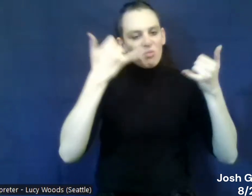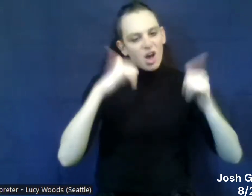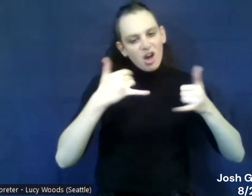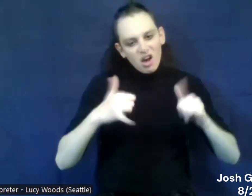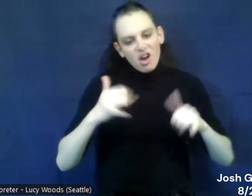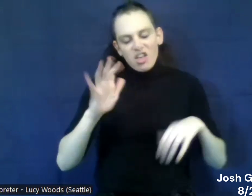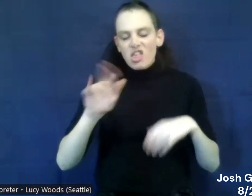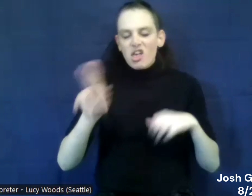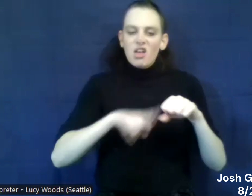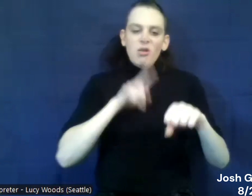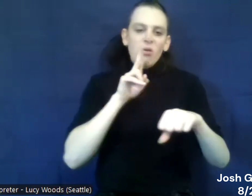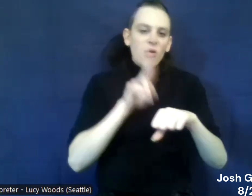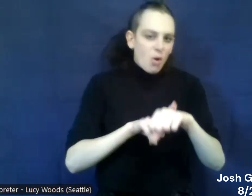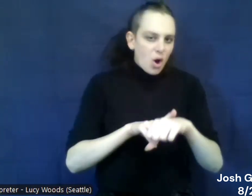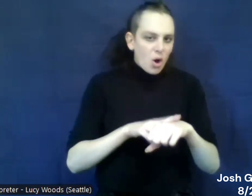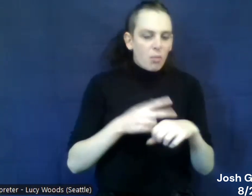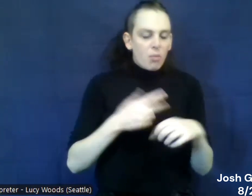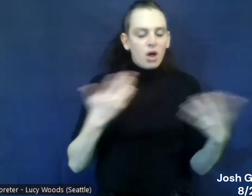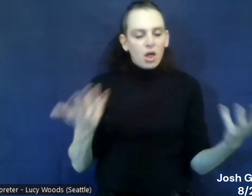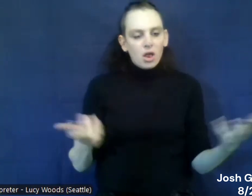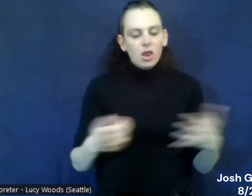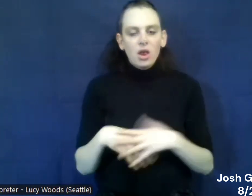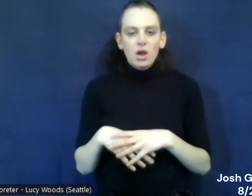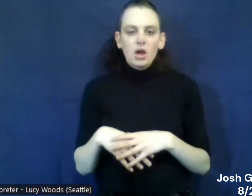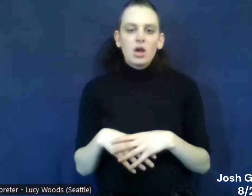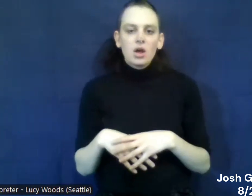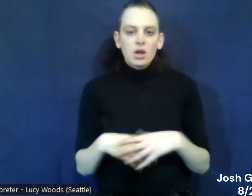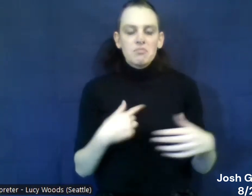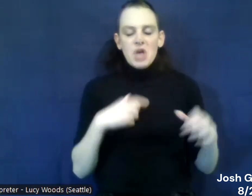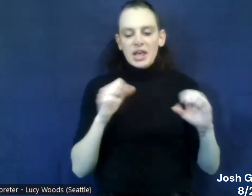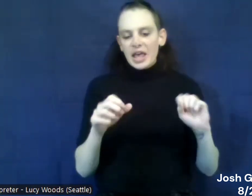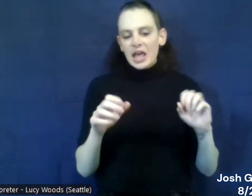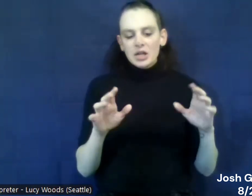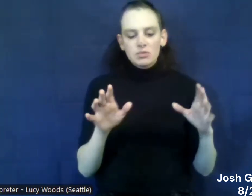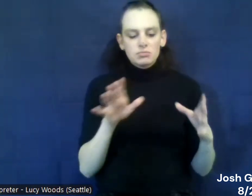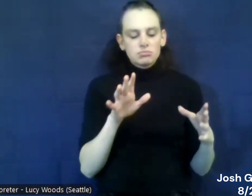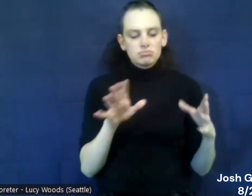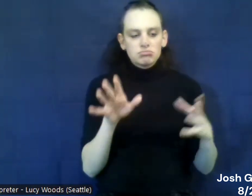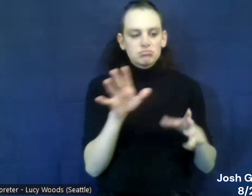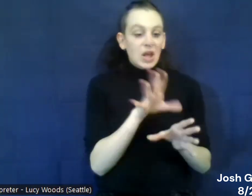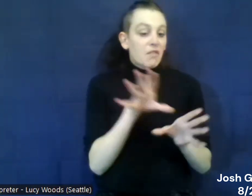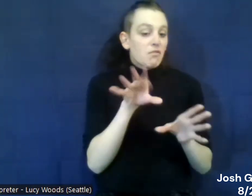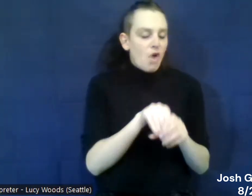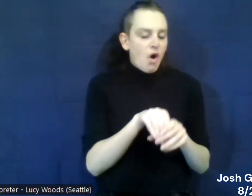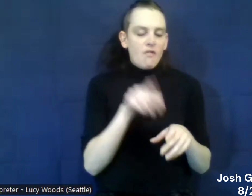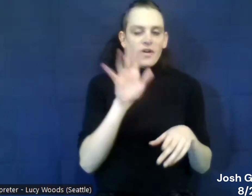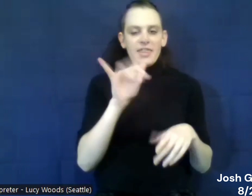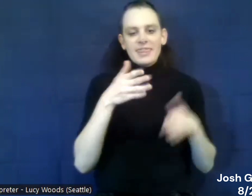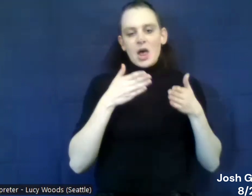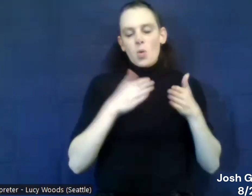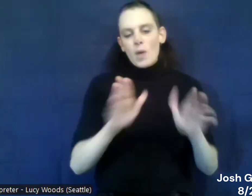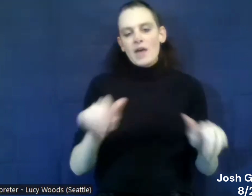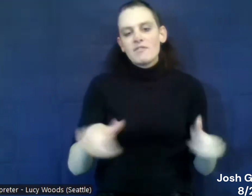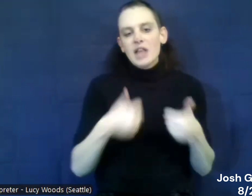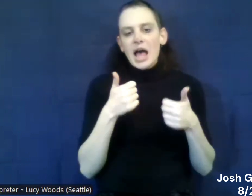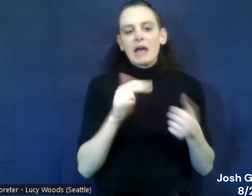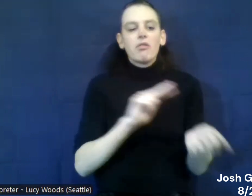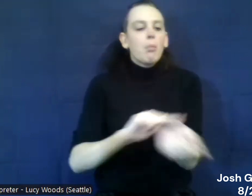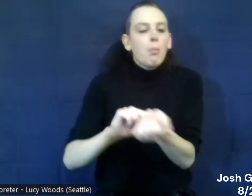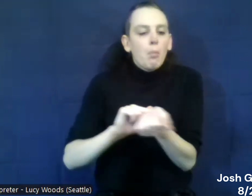normal. I can get like acquainted with that sort of like way of life, and do it